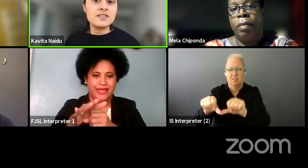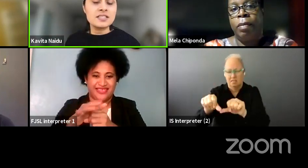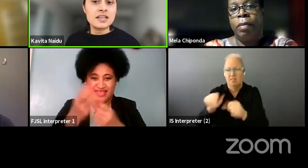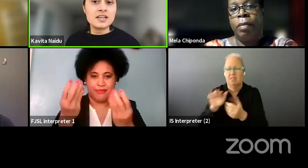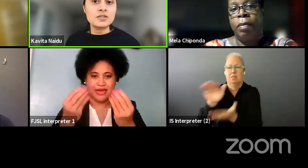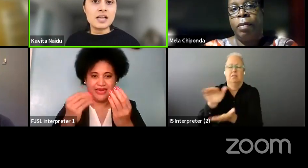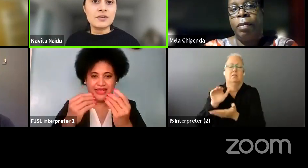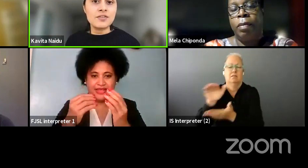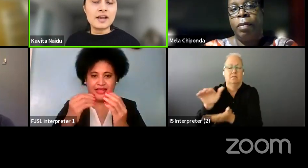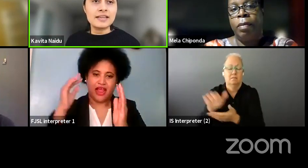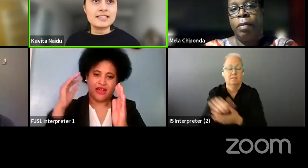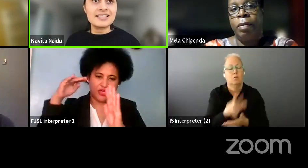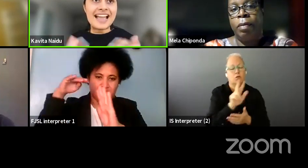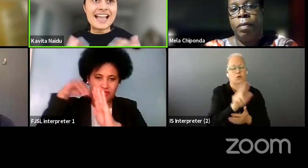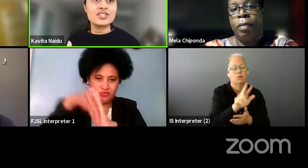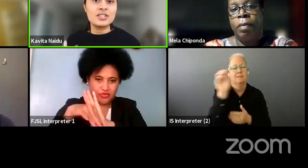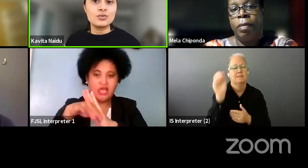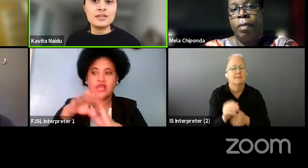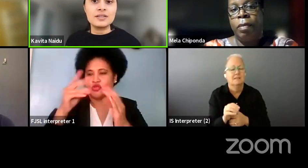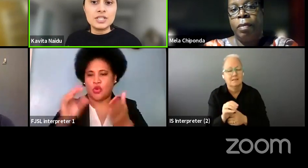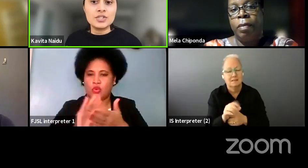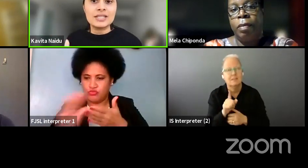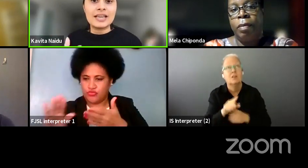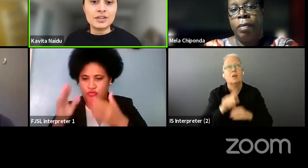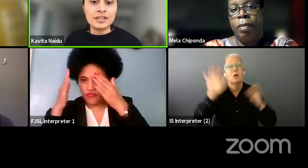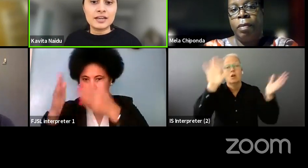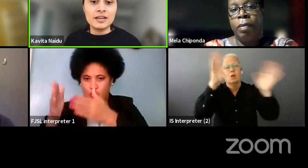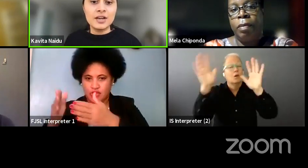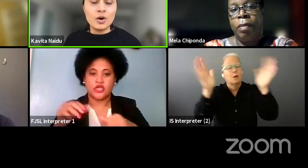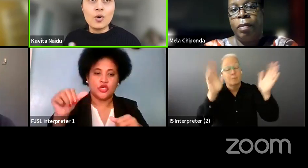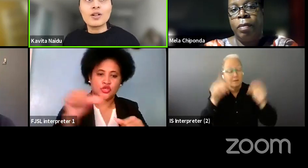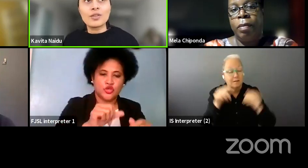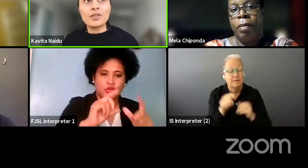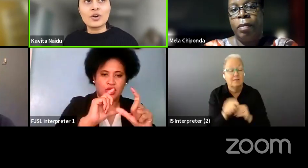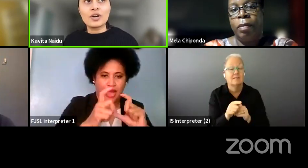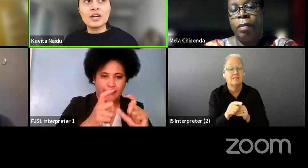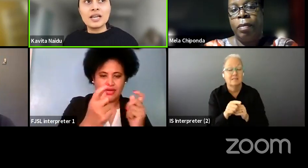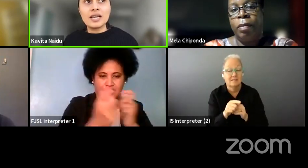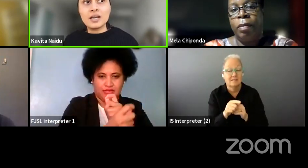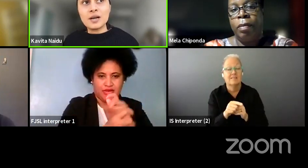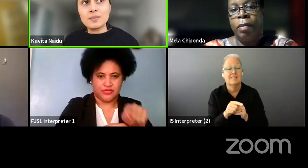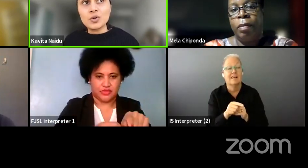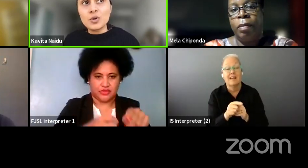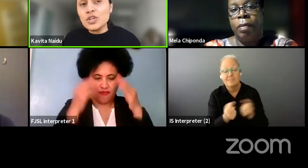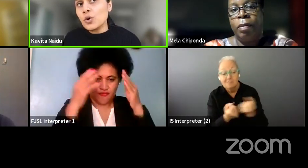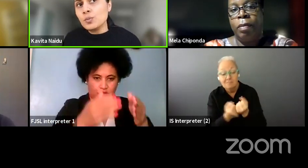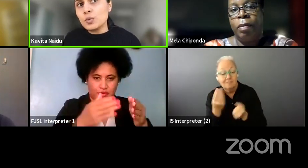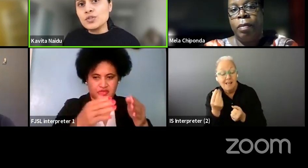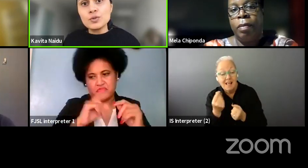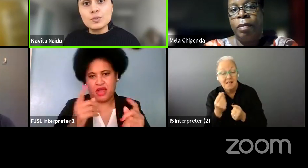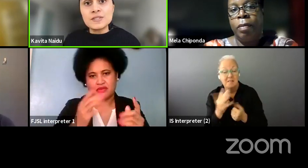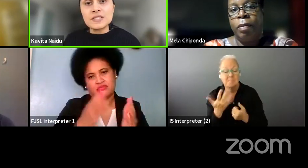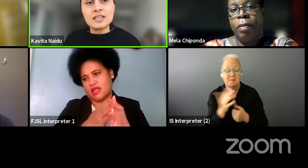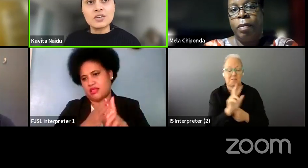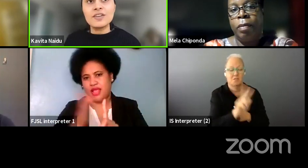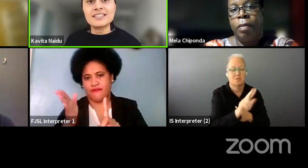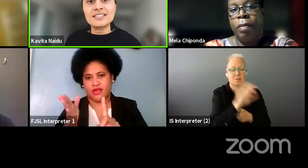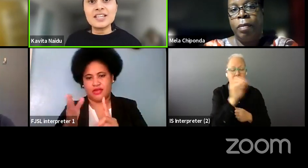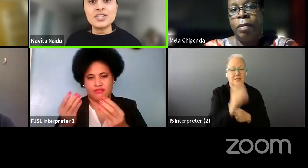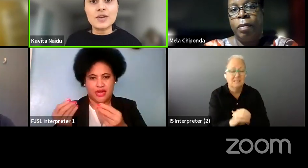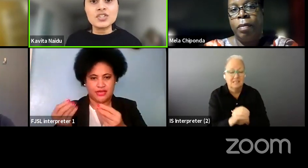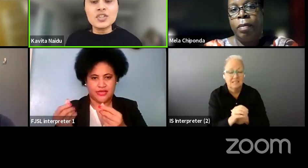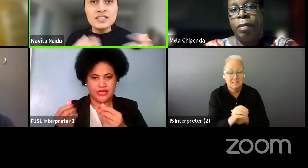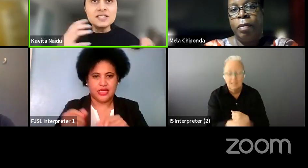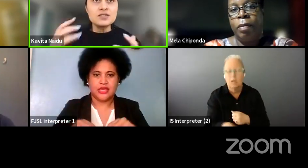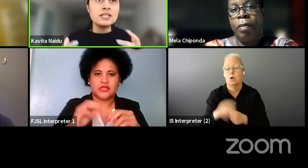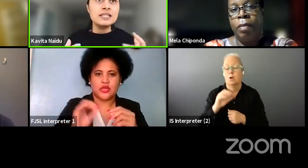3% of international climate finance is actually reaching Africa, while they're up to only 0.2% of